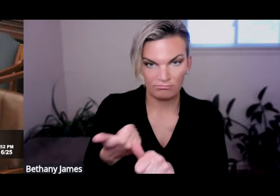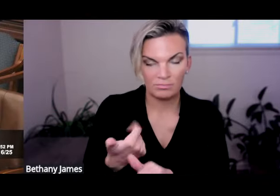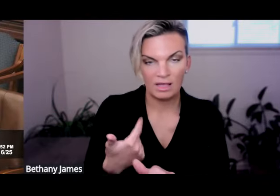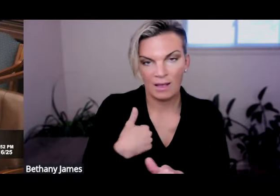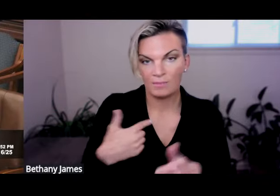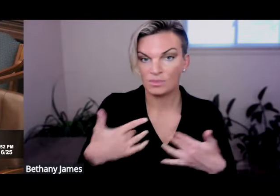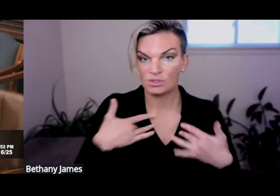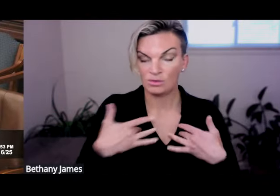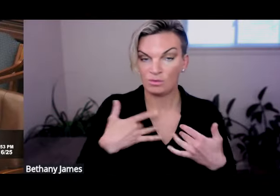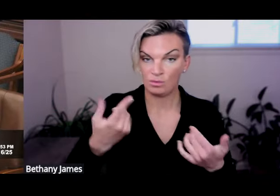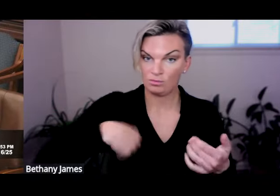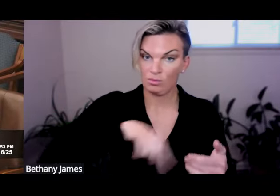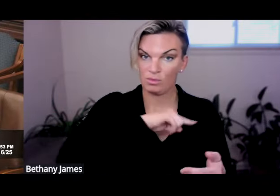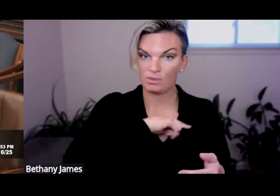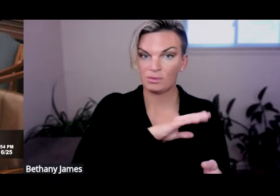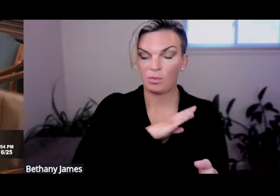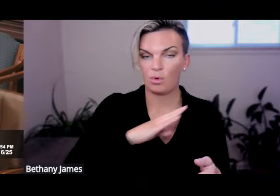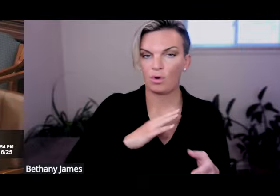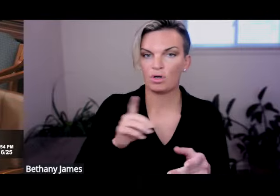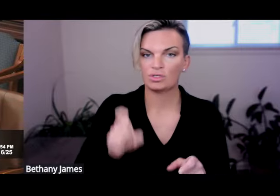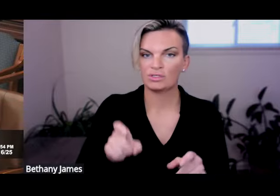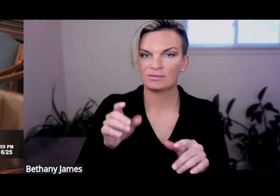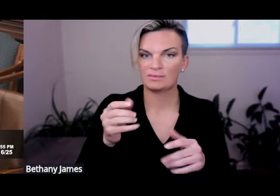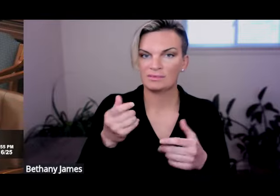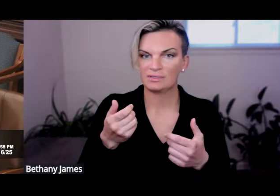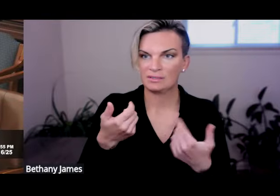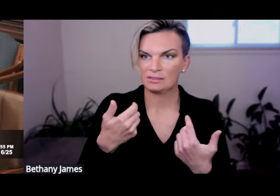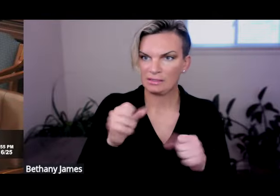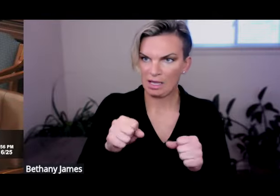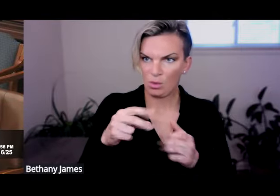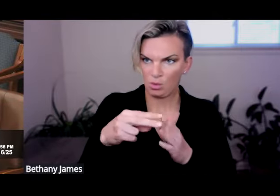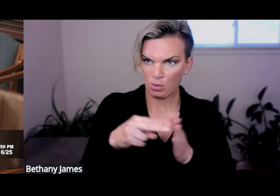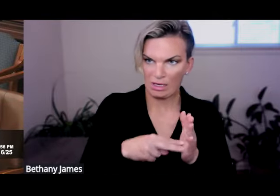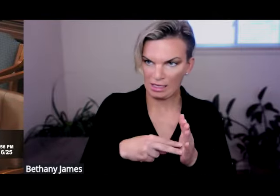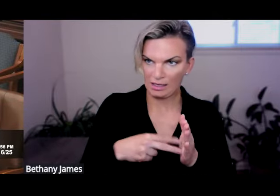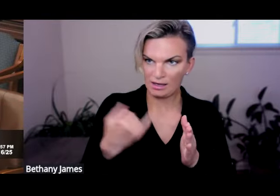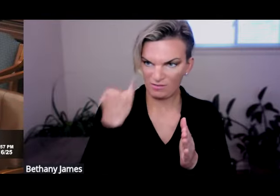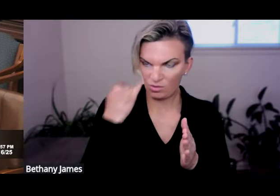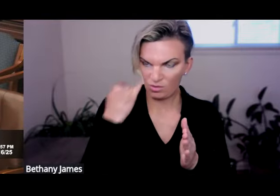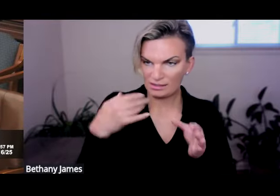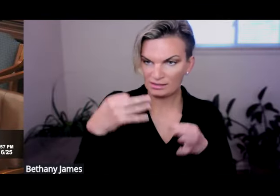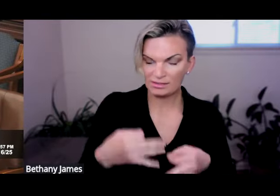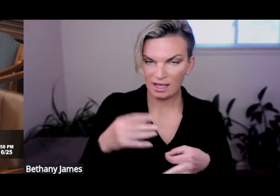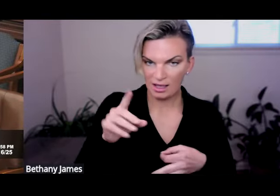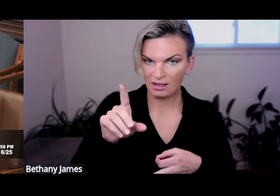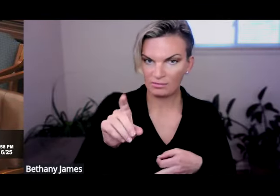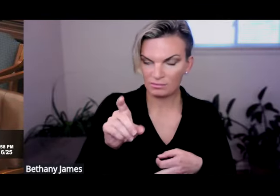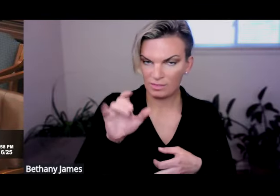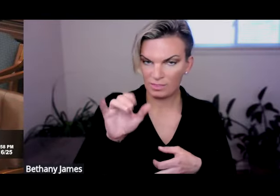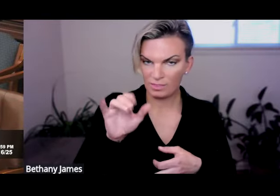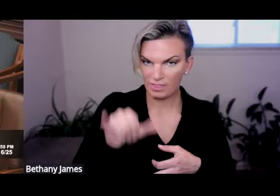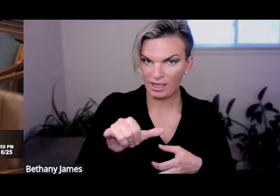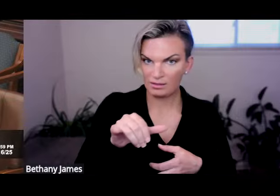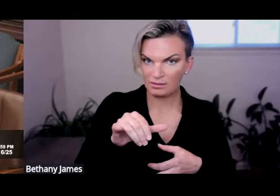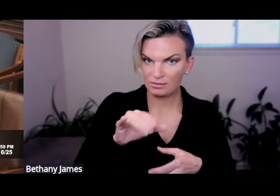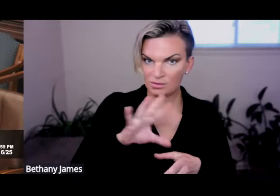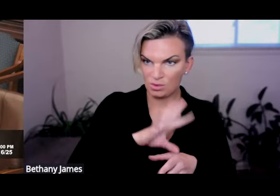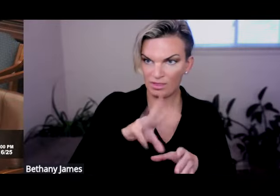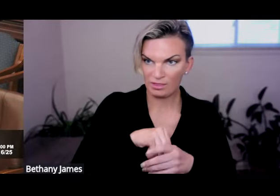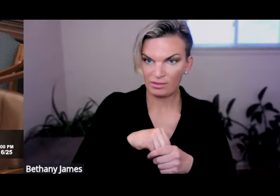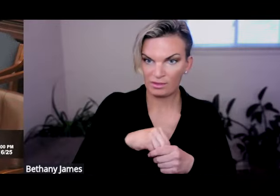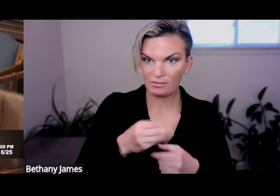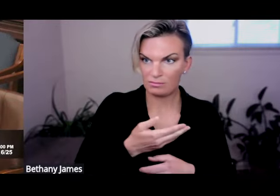we as a board should still be able to read it if we choose to. Okay. Is that within the guardrails of what's been set